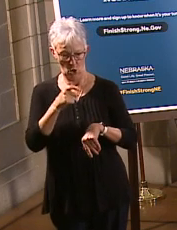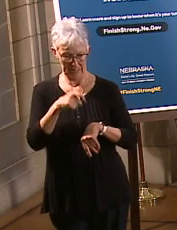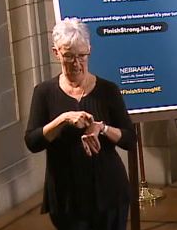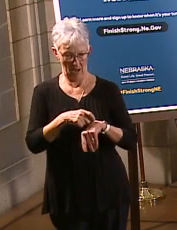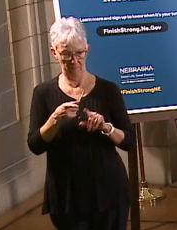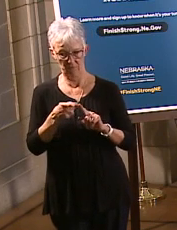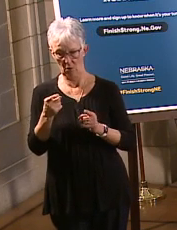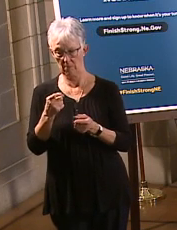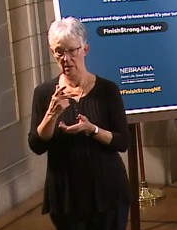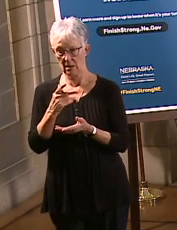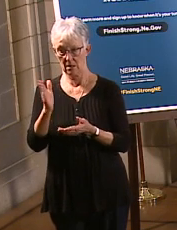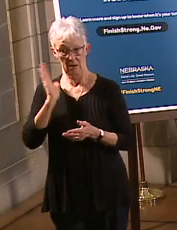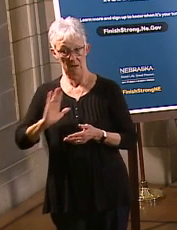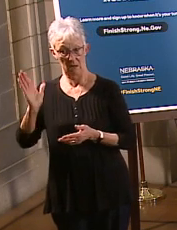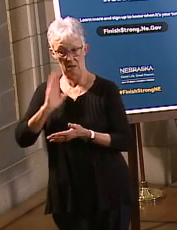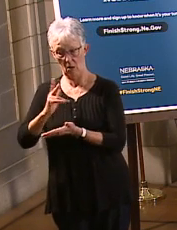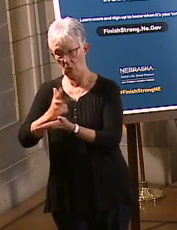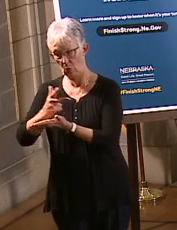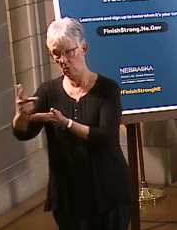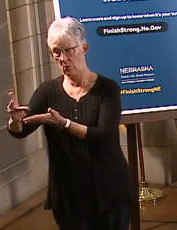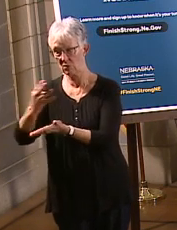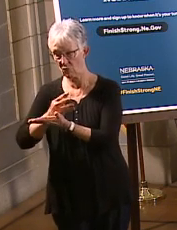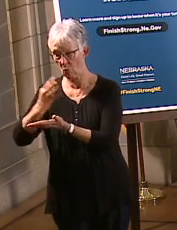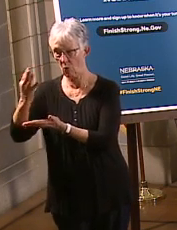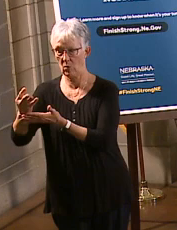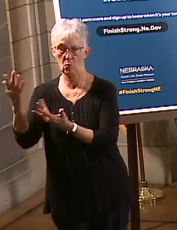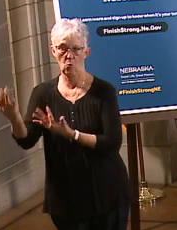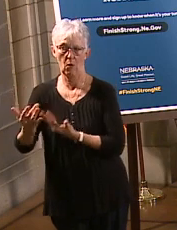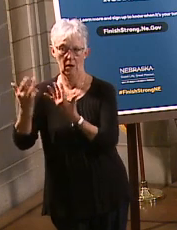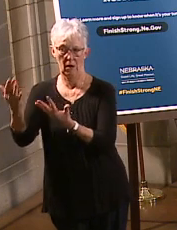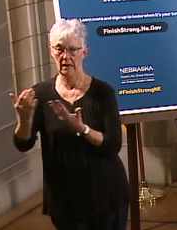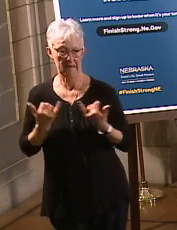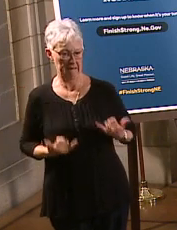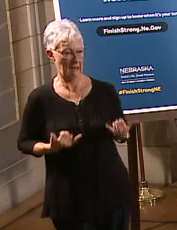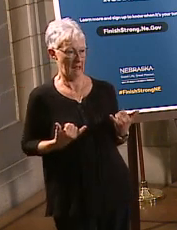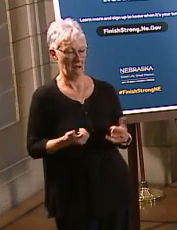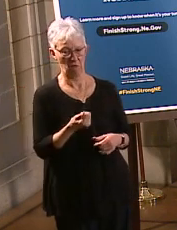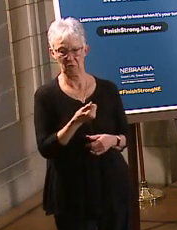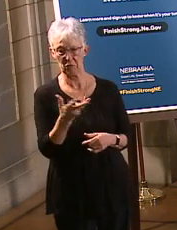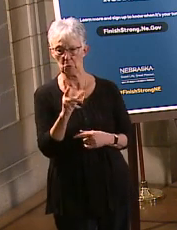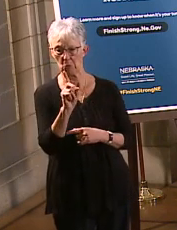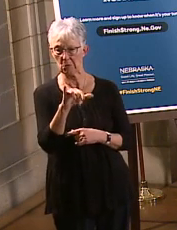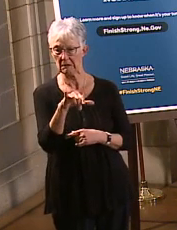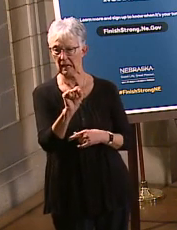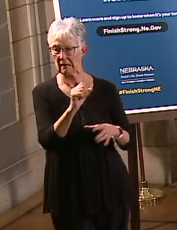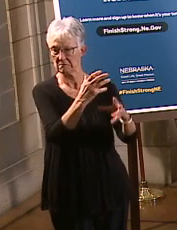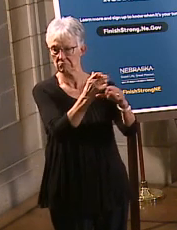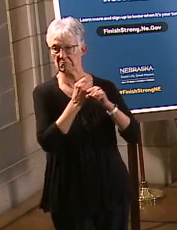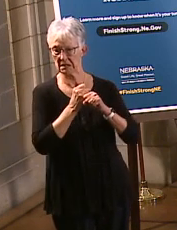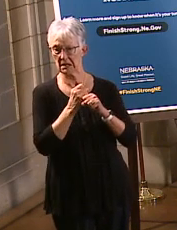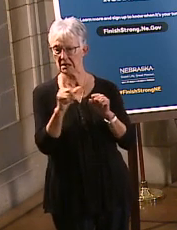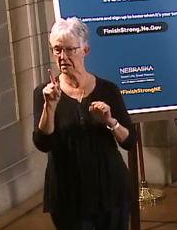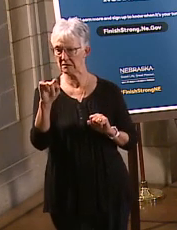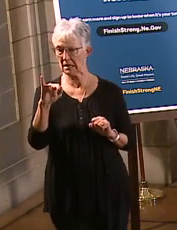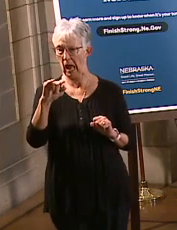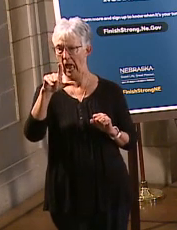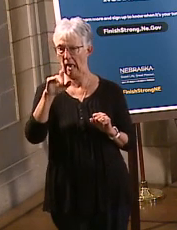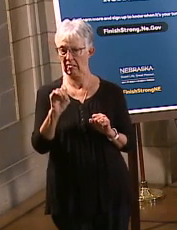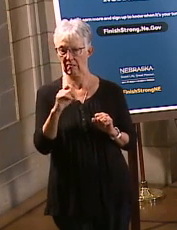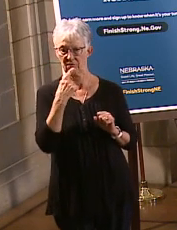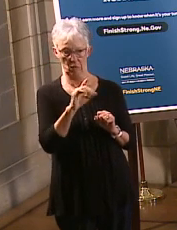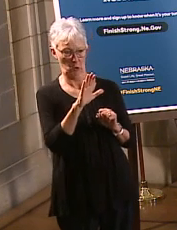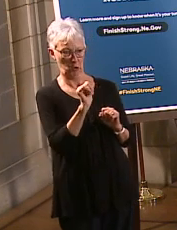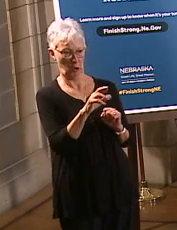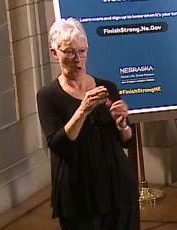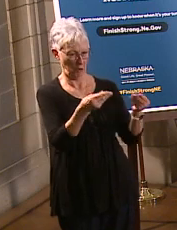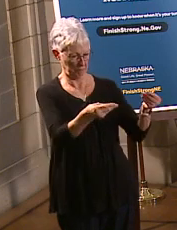to 4 weeks to just a few days. Our ability to do the back-end work for the data